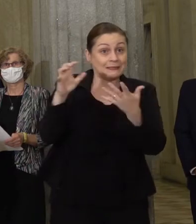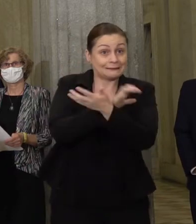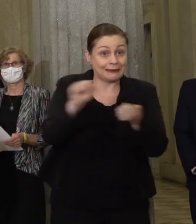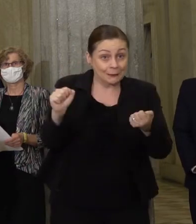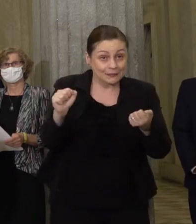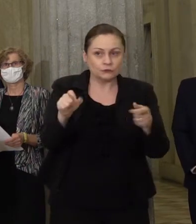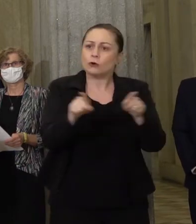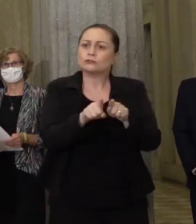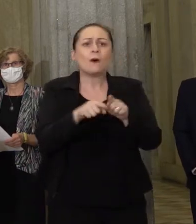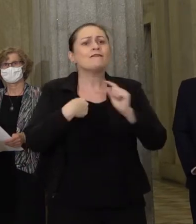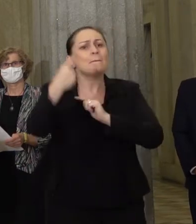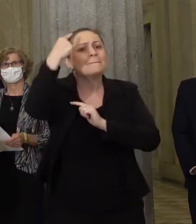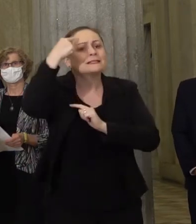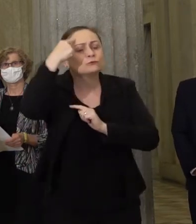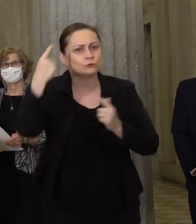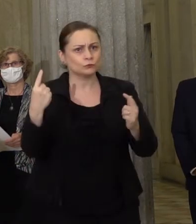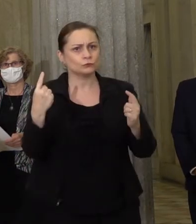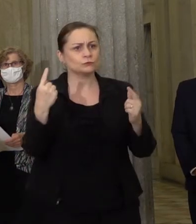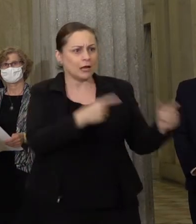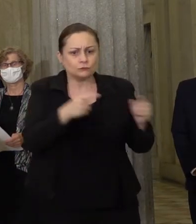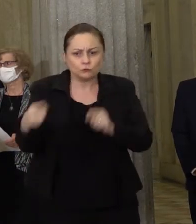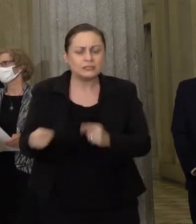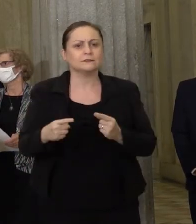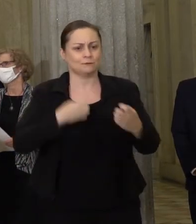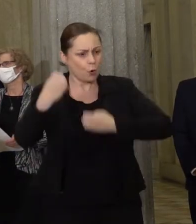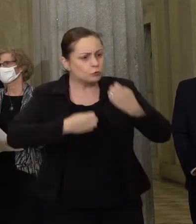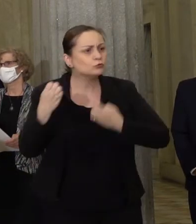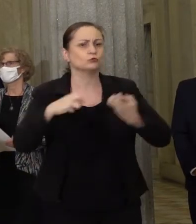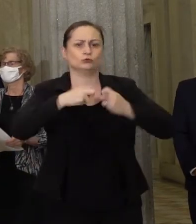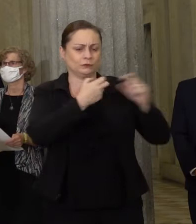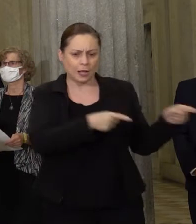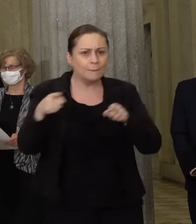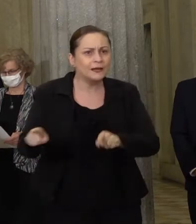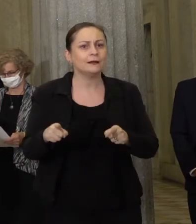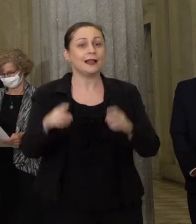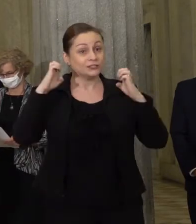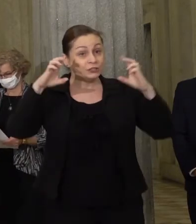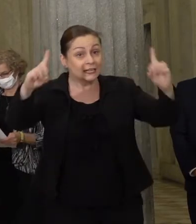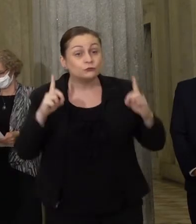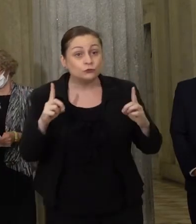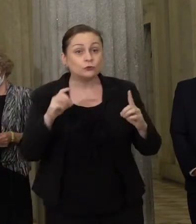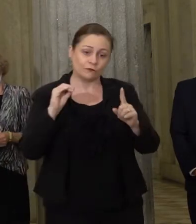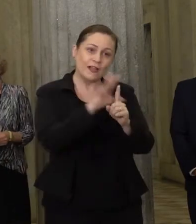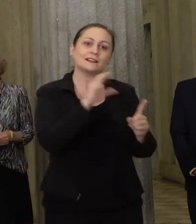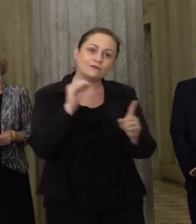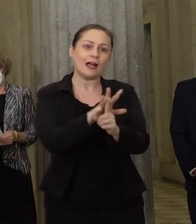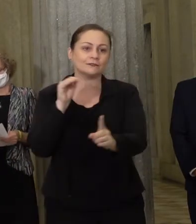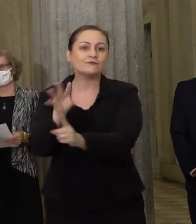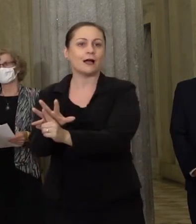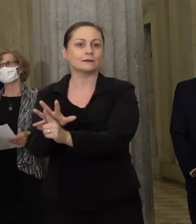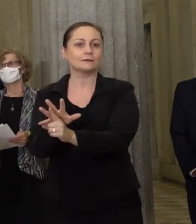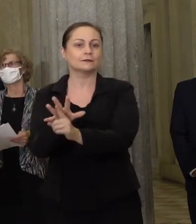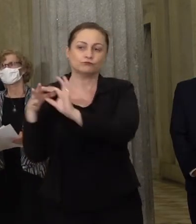also have mental consequences, we have emotional consequences, we have educational consequences, and they're all